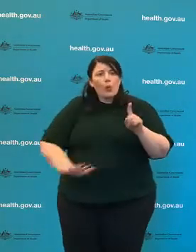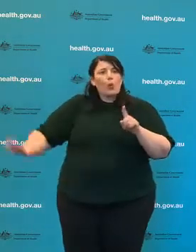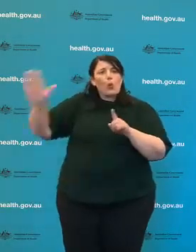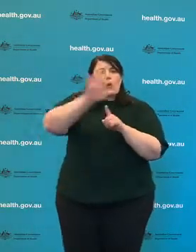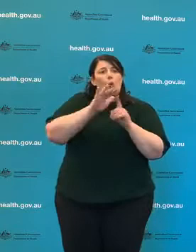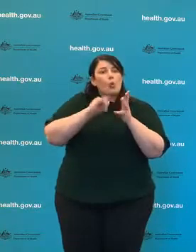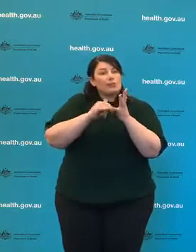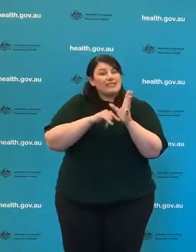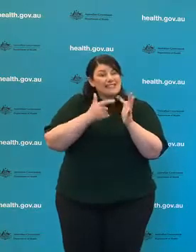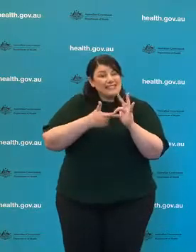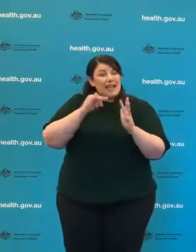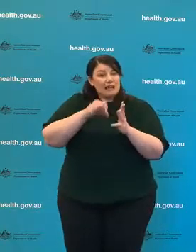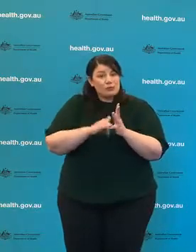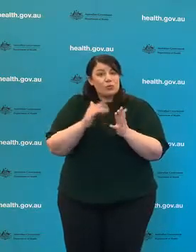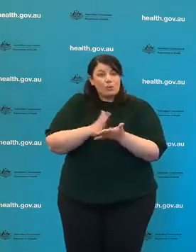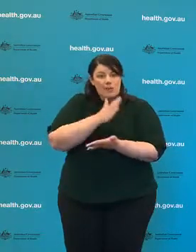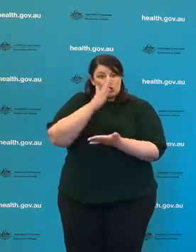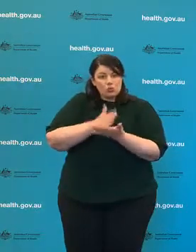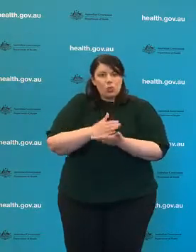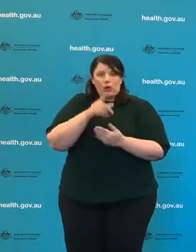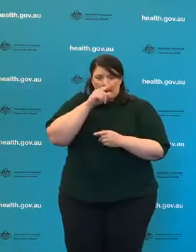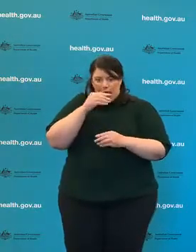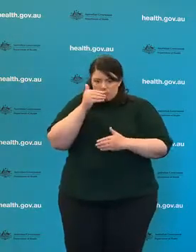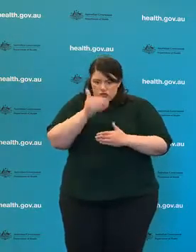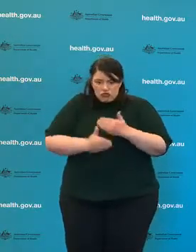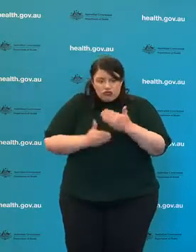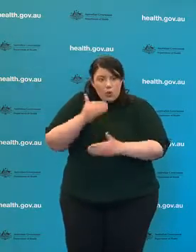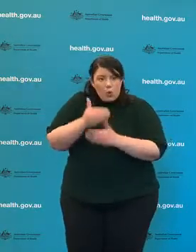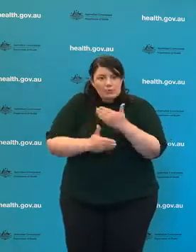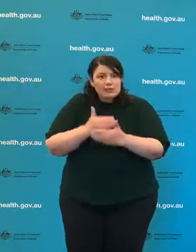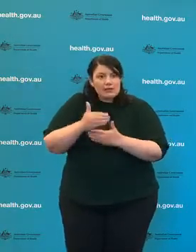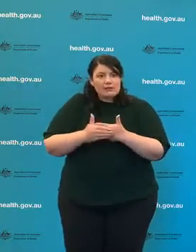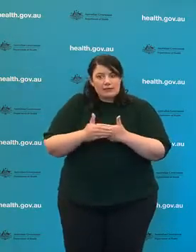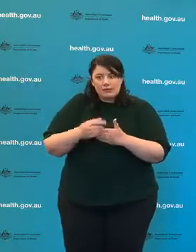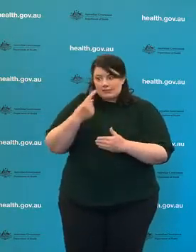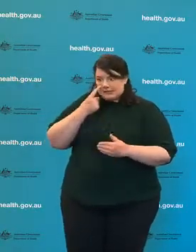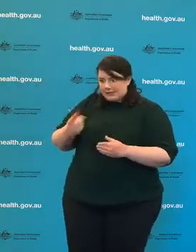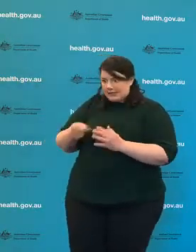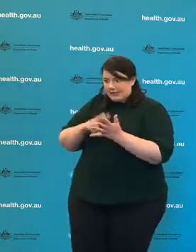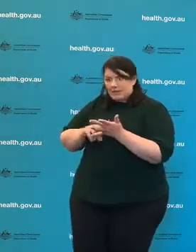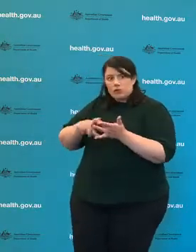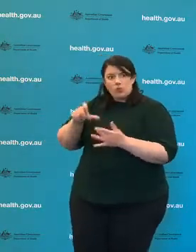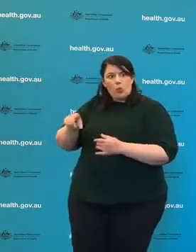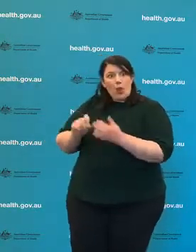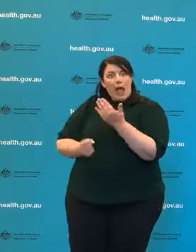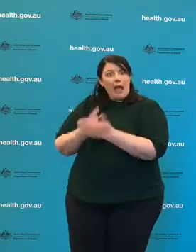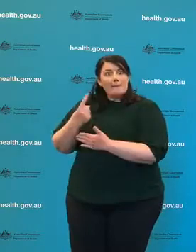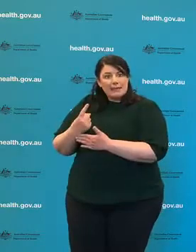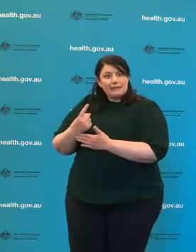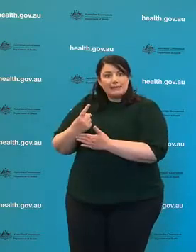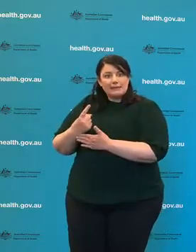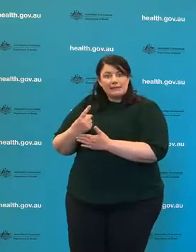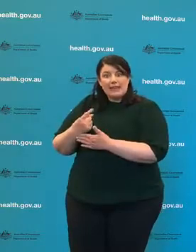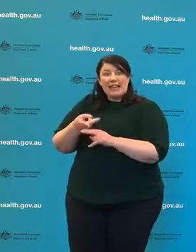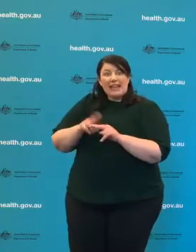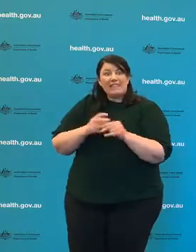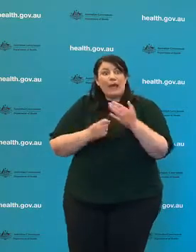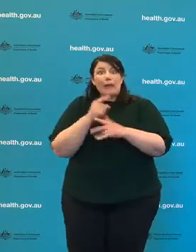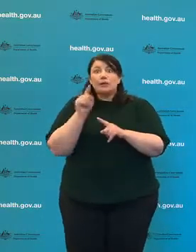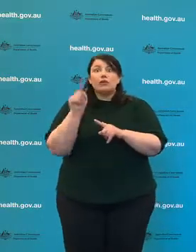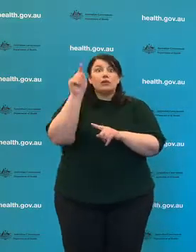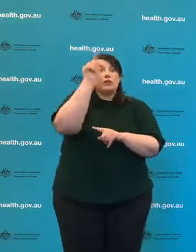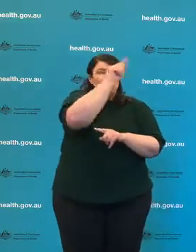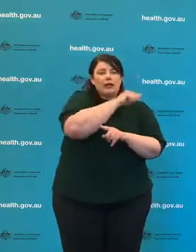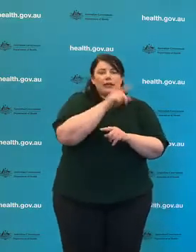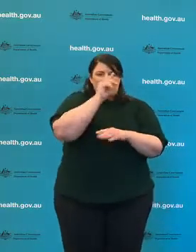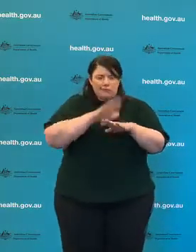there's a model that can be replicated based on the Victorian Aged Care Response Centre in any state or territory in